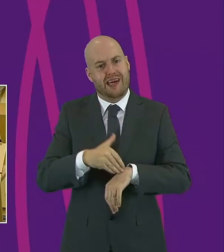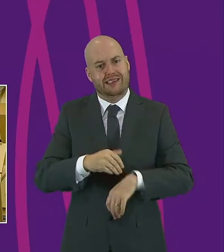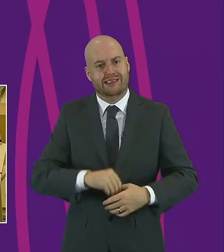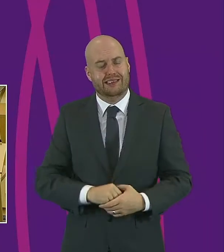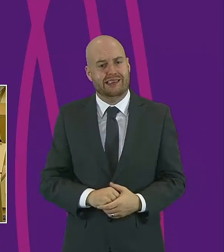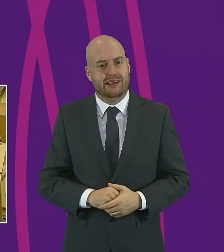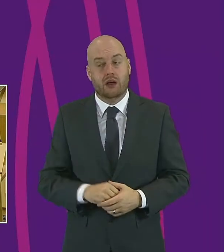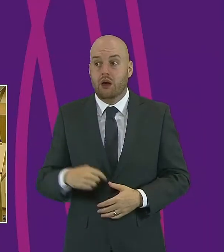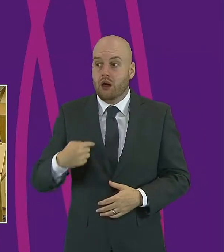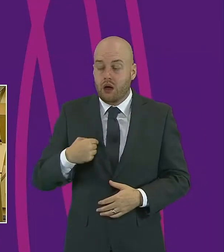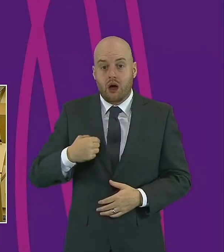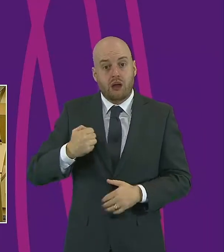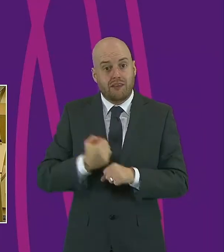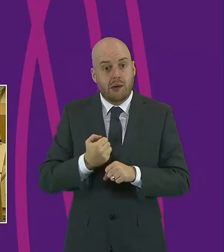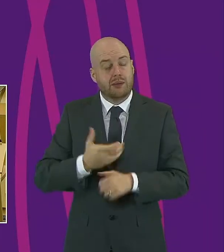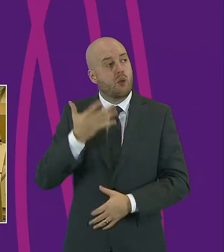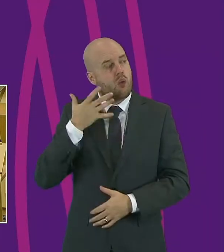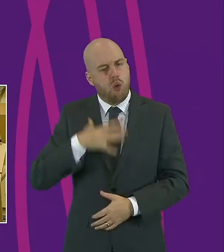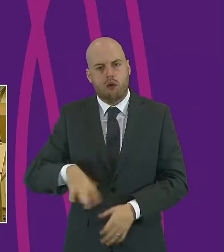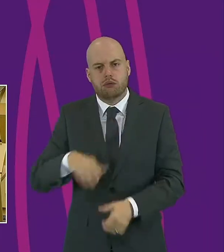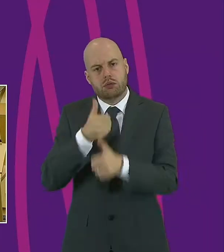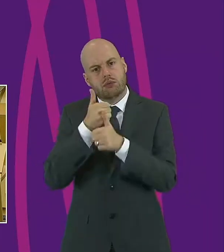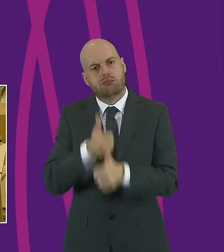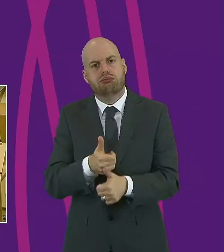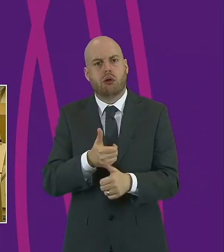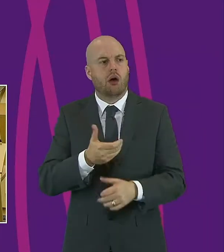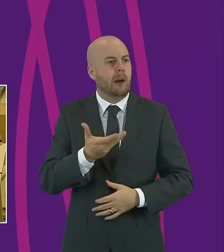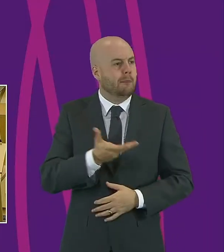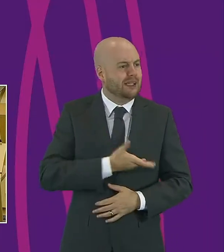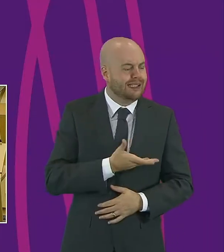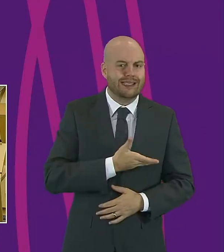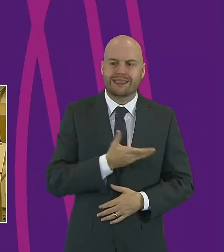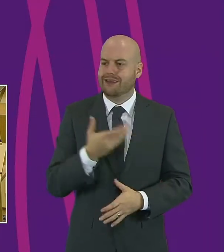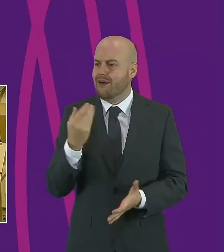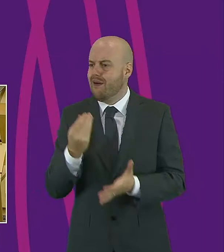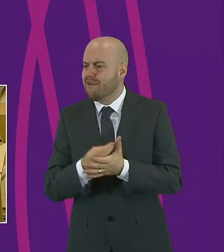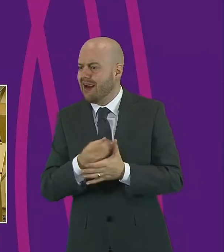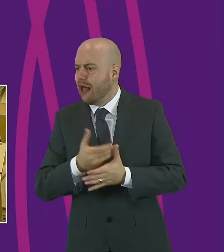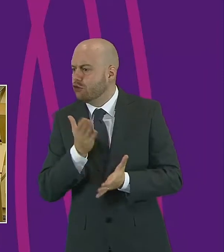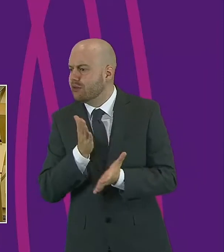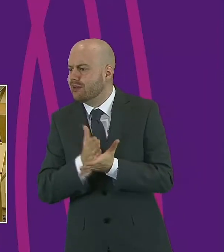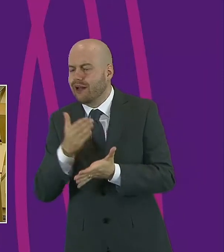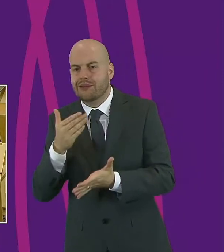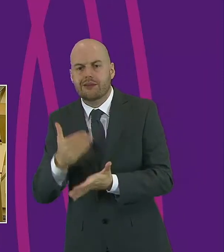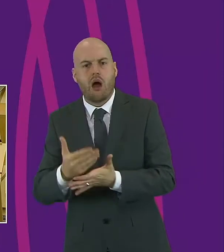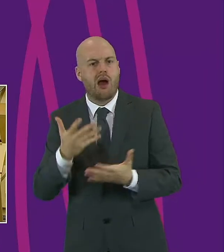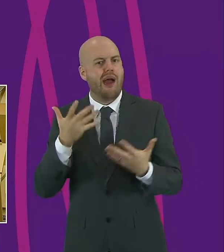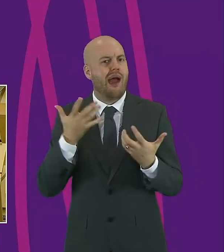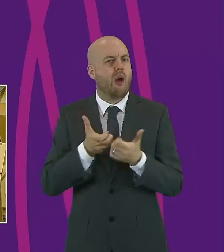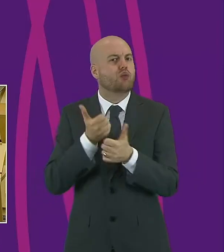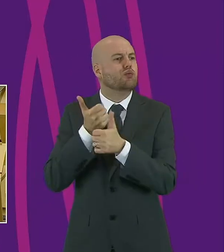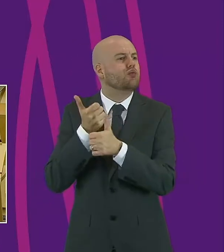businesses as much as possible, and we look every day at what more we can do. This is not